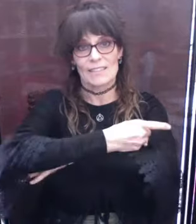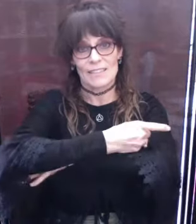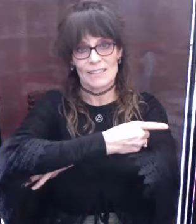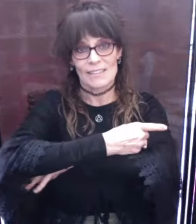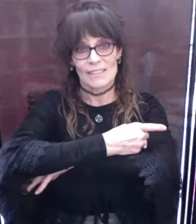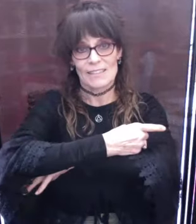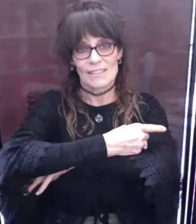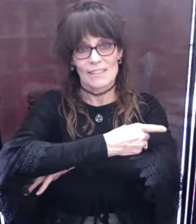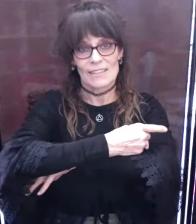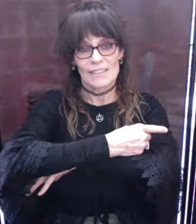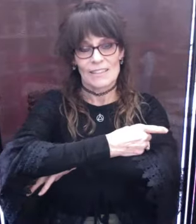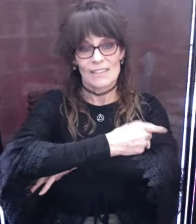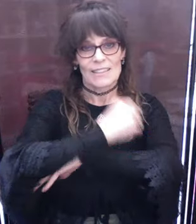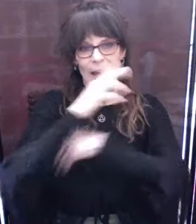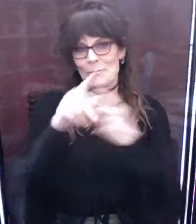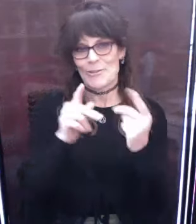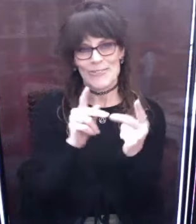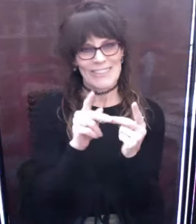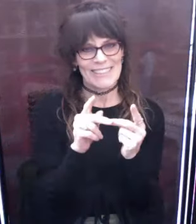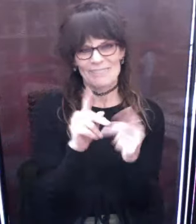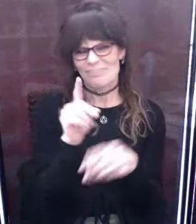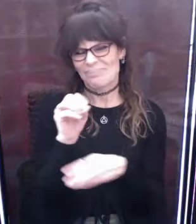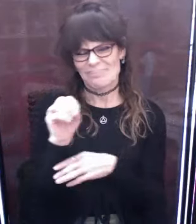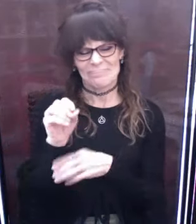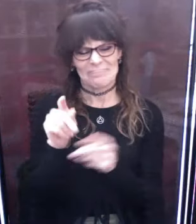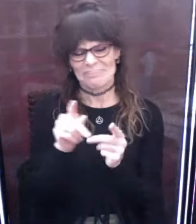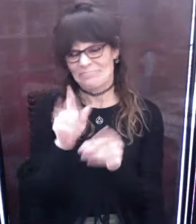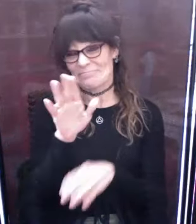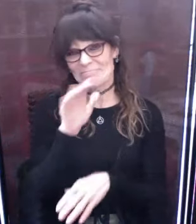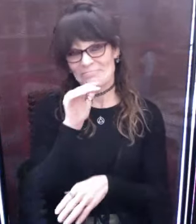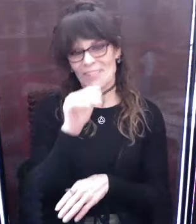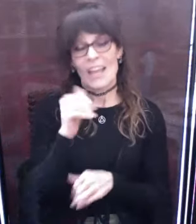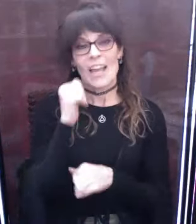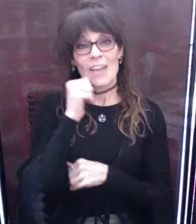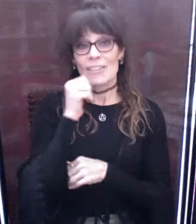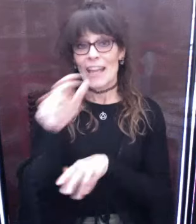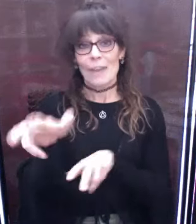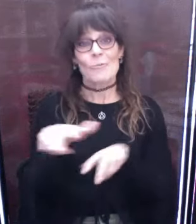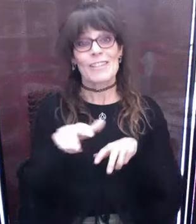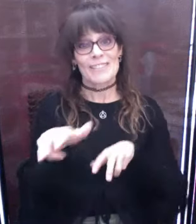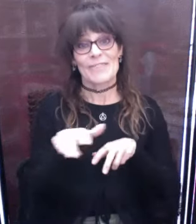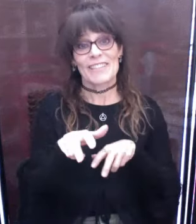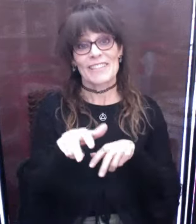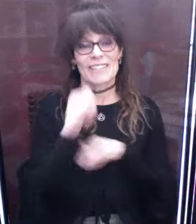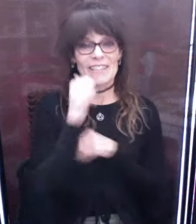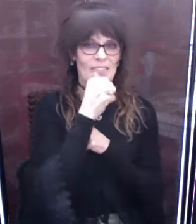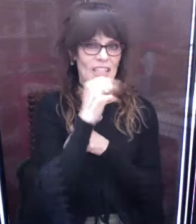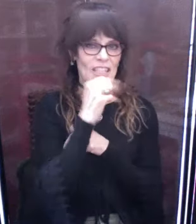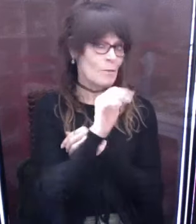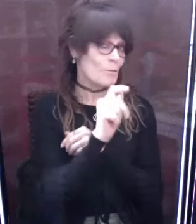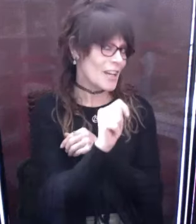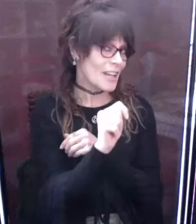And it's not perfect because every day I rake some leaves, and every day I'm a brat. That's me